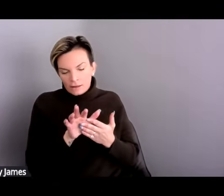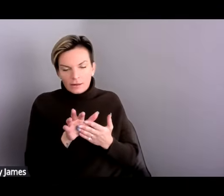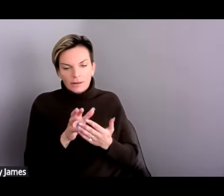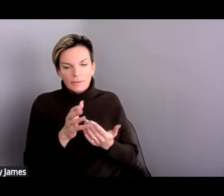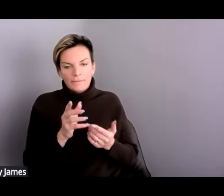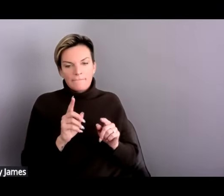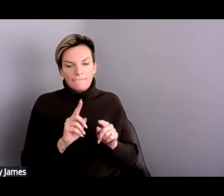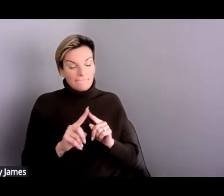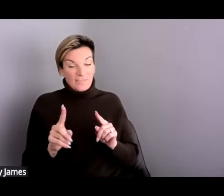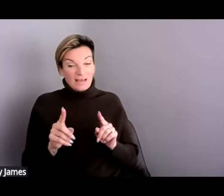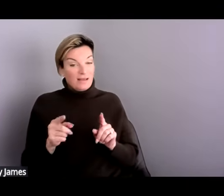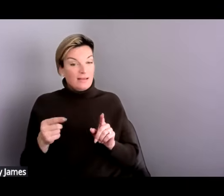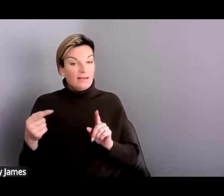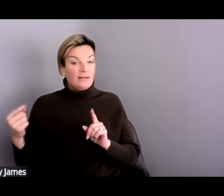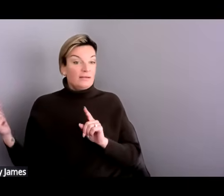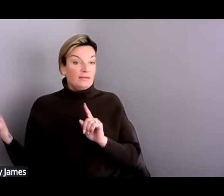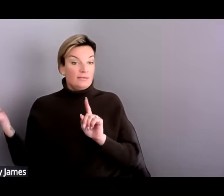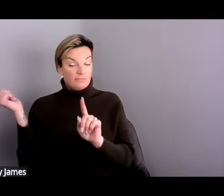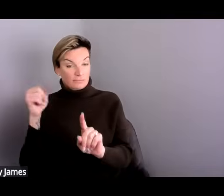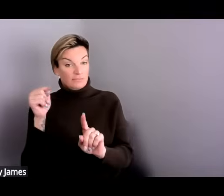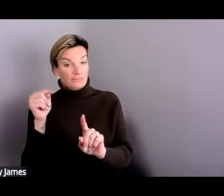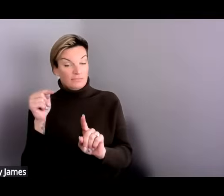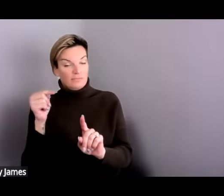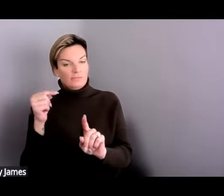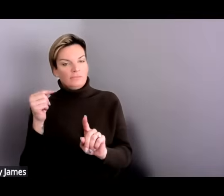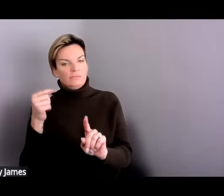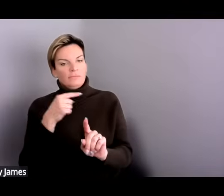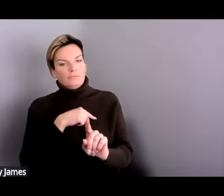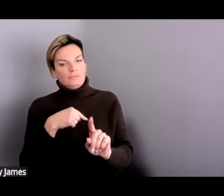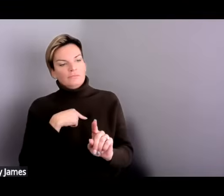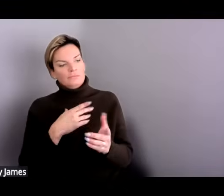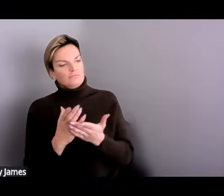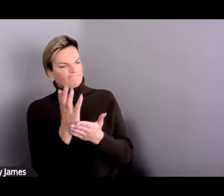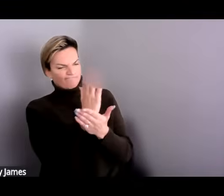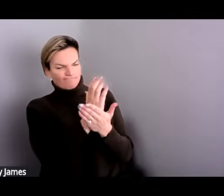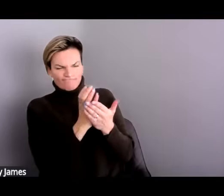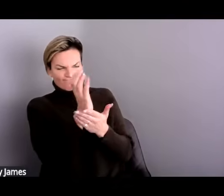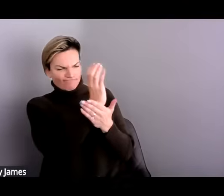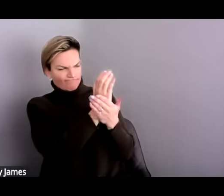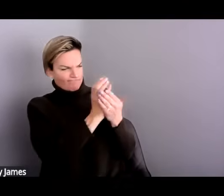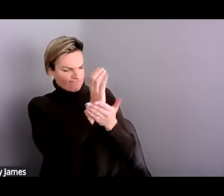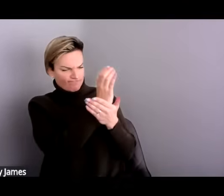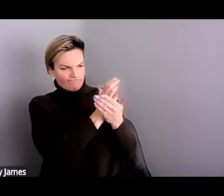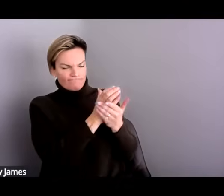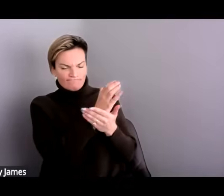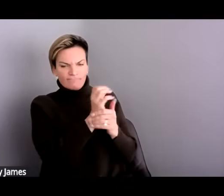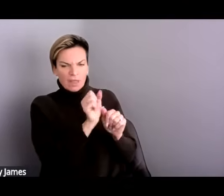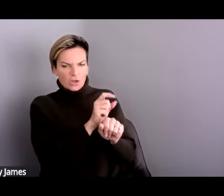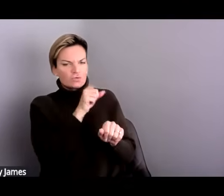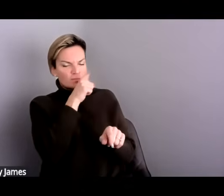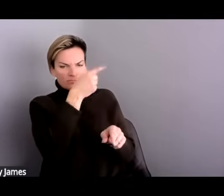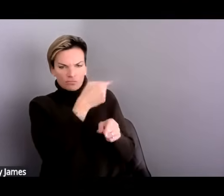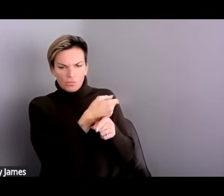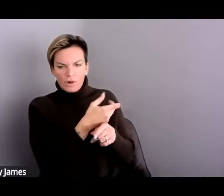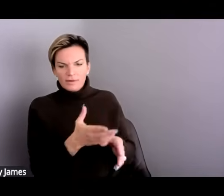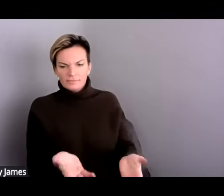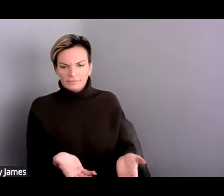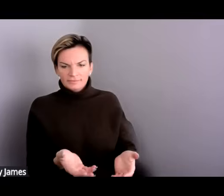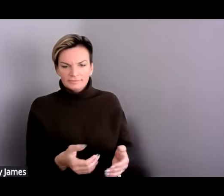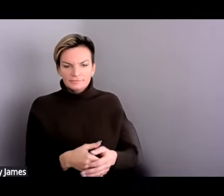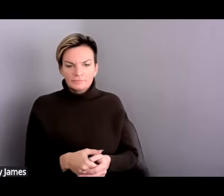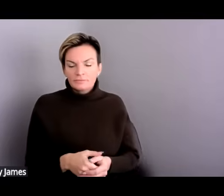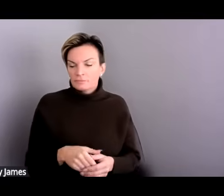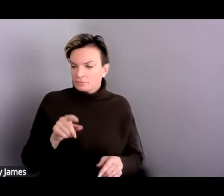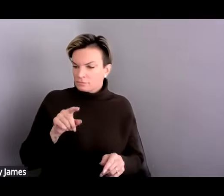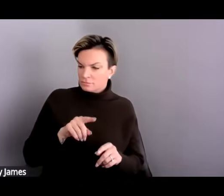that you're monitoring and measuring who they are. Yep. This is a, And they have those, even if you're just a regular company, they're gonna have